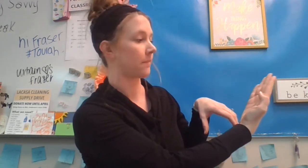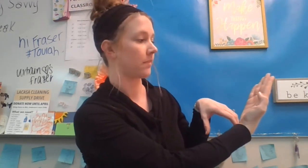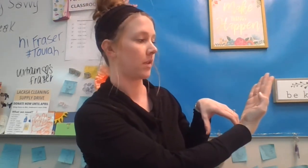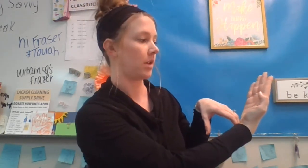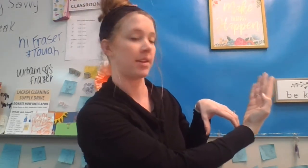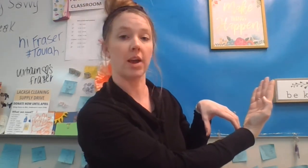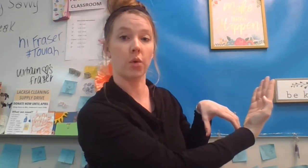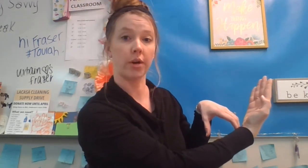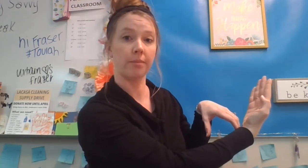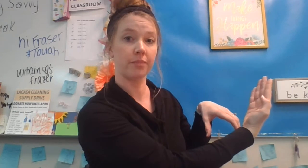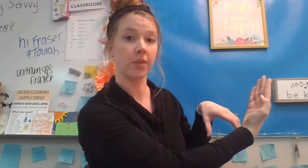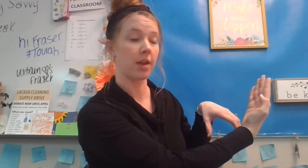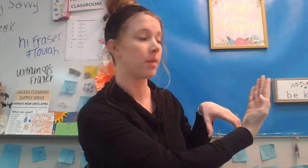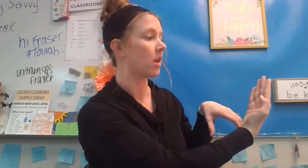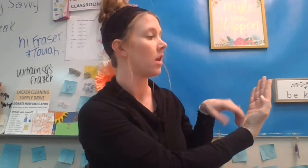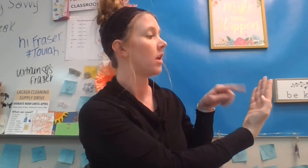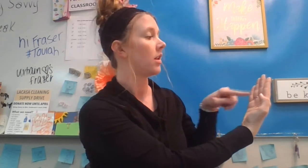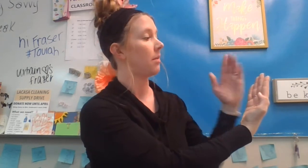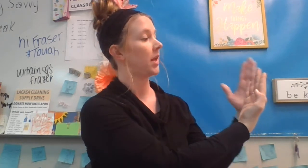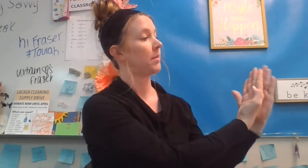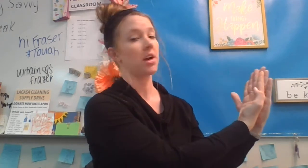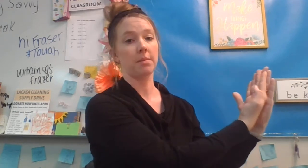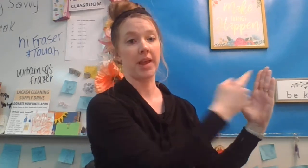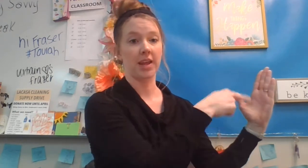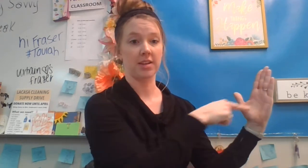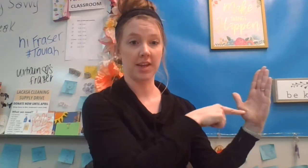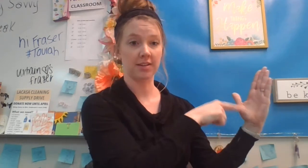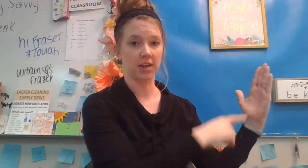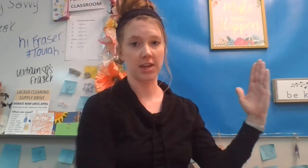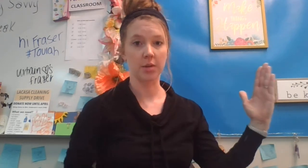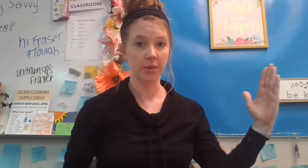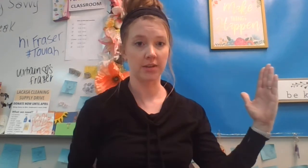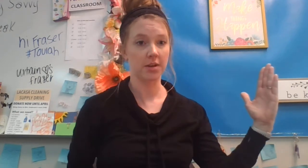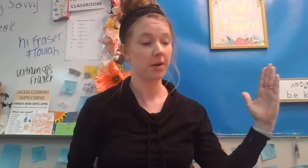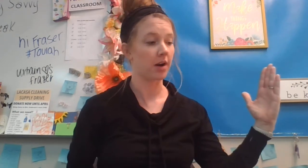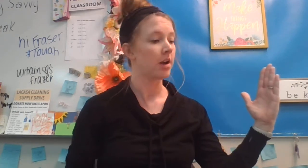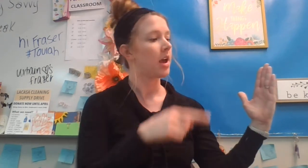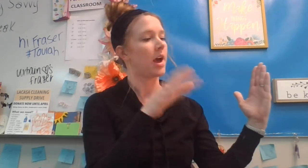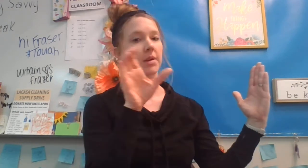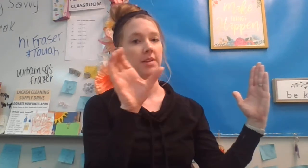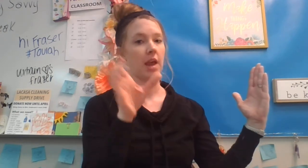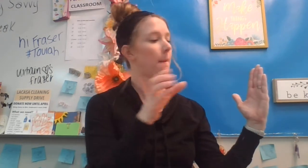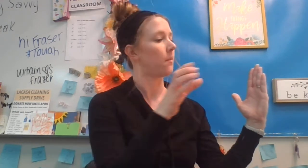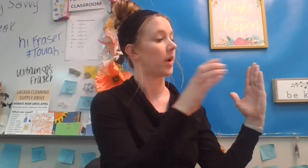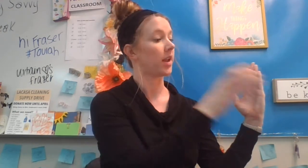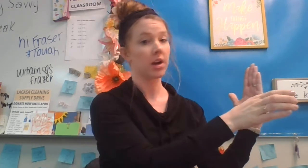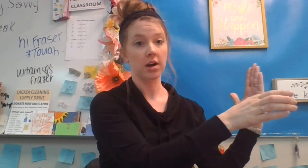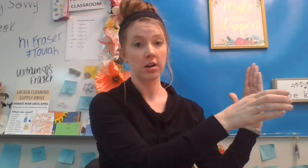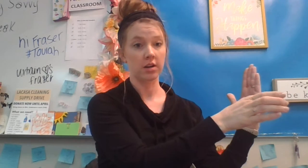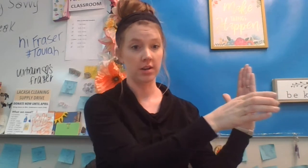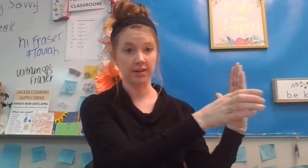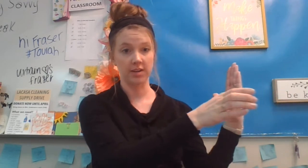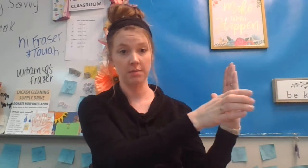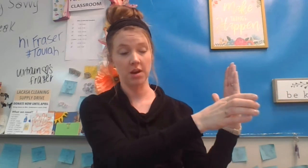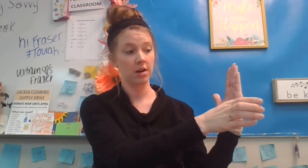in that corner. Now my mirror, this hand's going to take the place of that mirror. I'm going to say right here, next to the mirror,